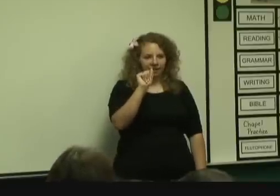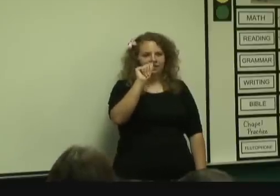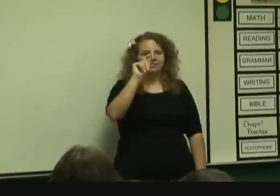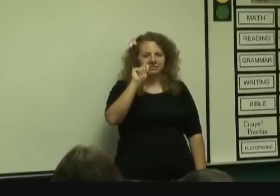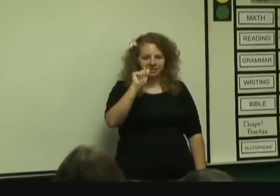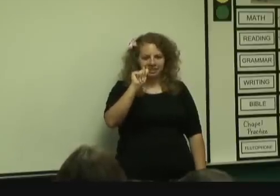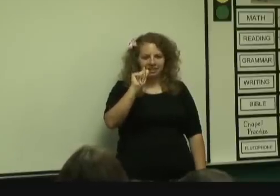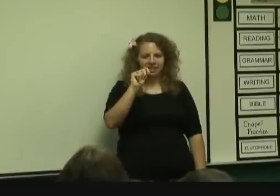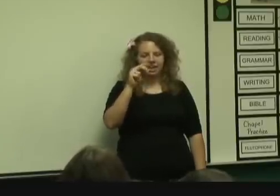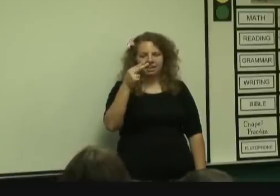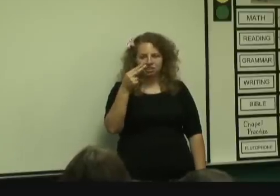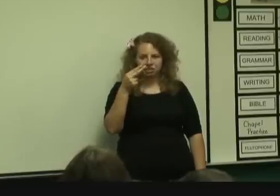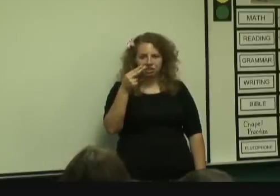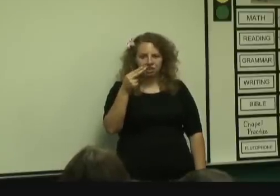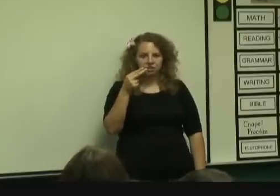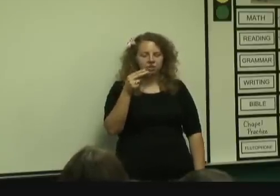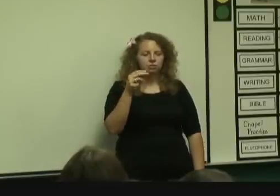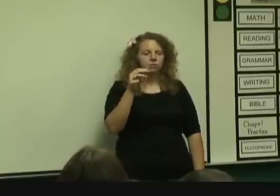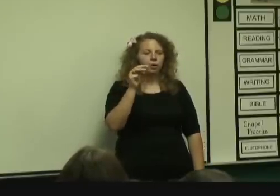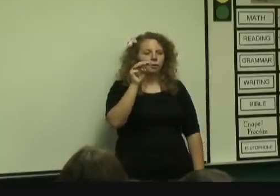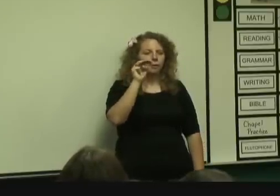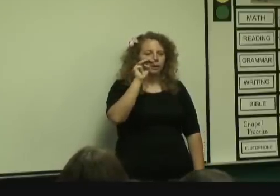M-A-T-H. Then you go